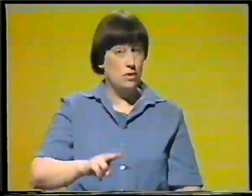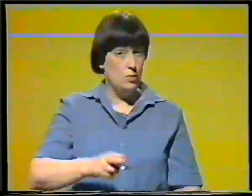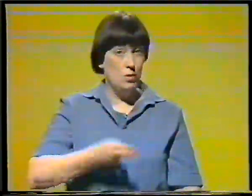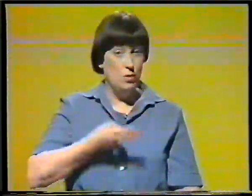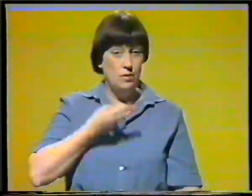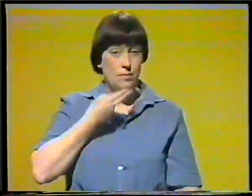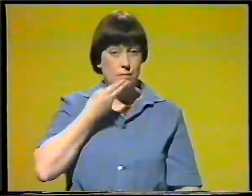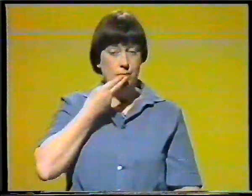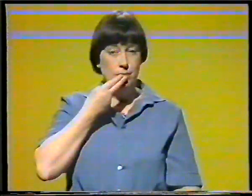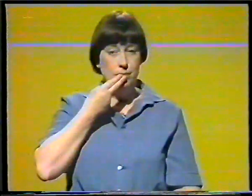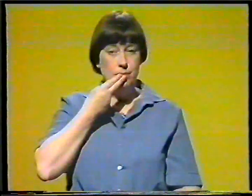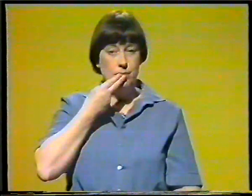spoon.